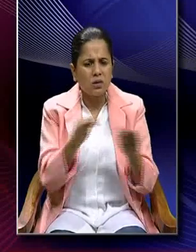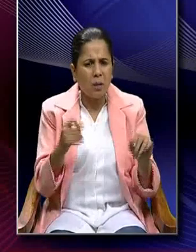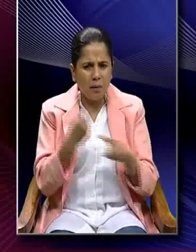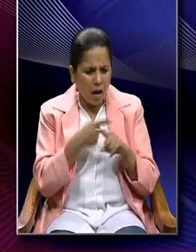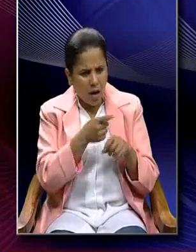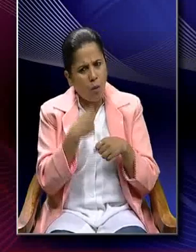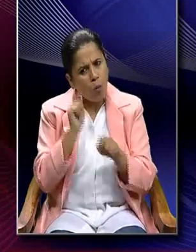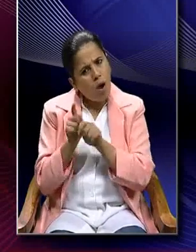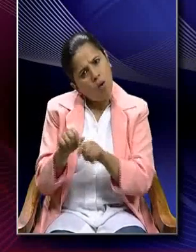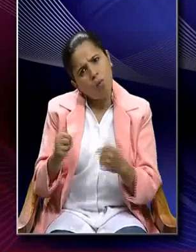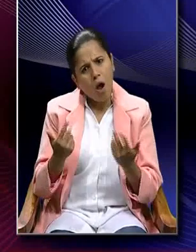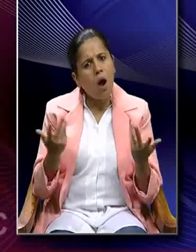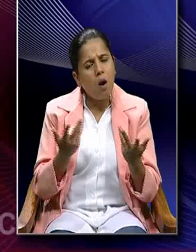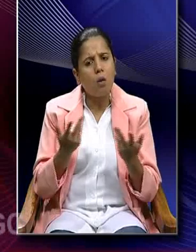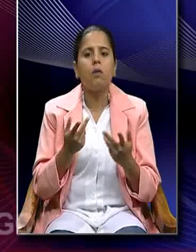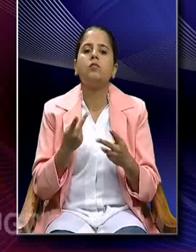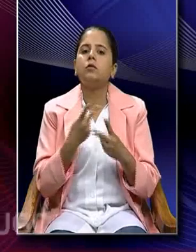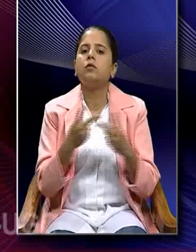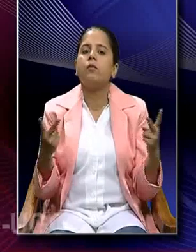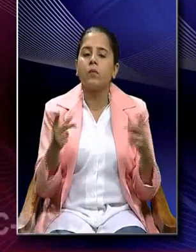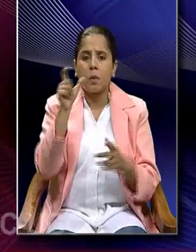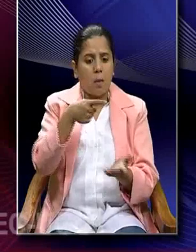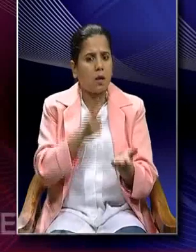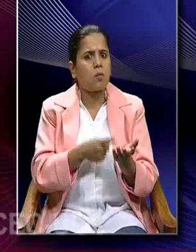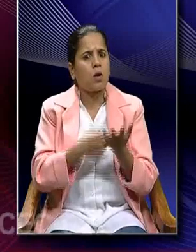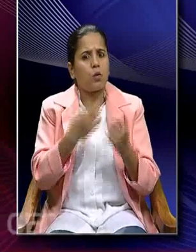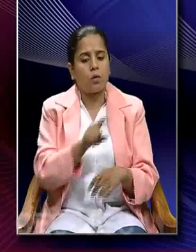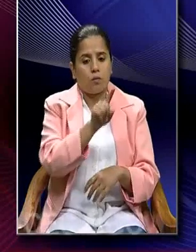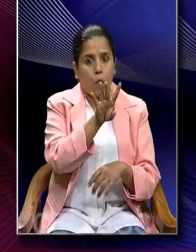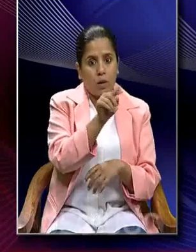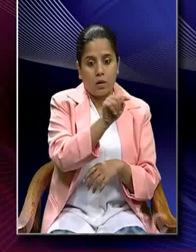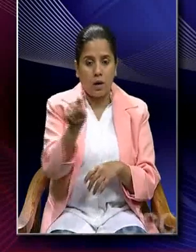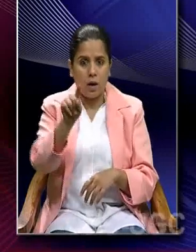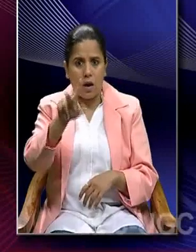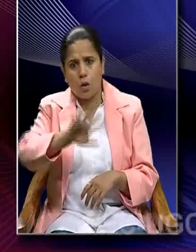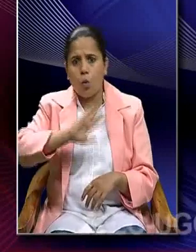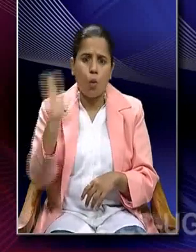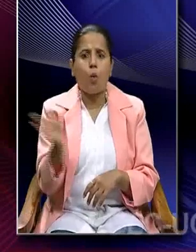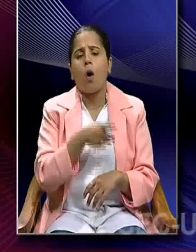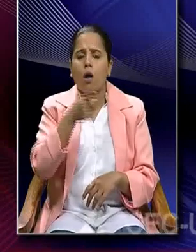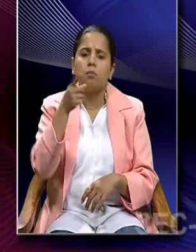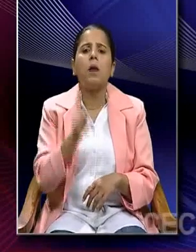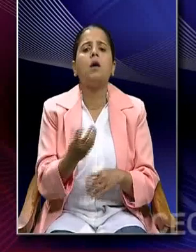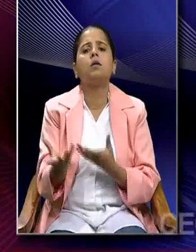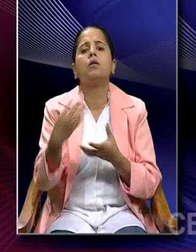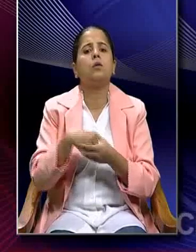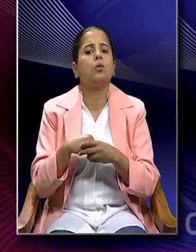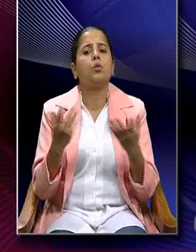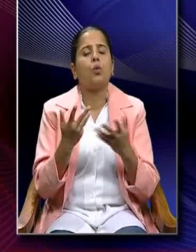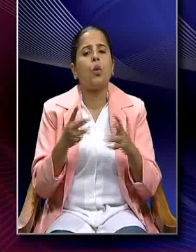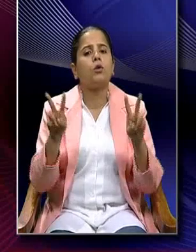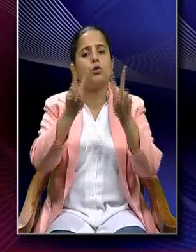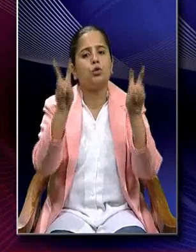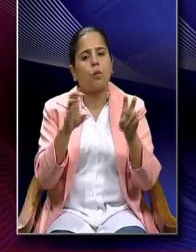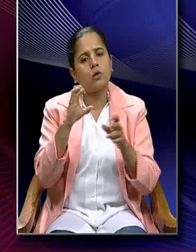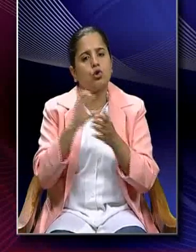the demand by people is that people between 14 and 18, all of them should be included within the category